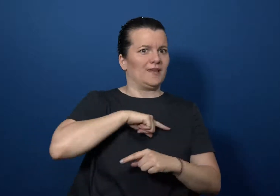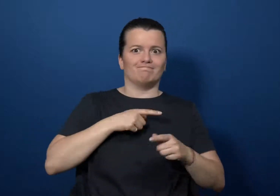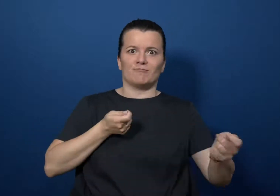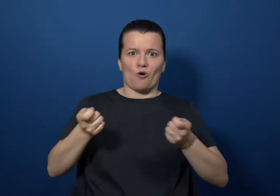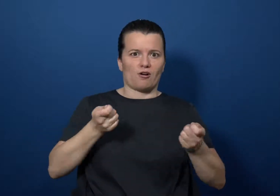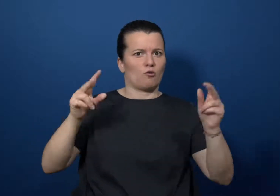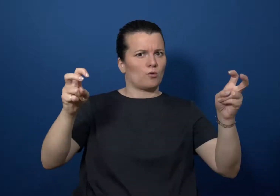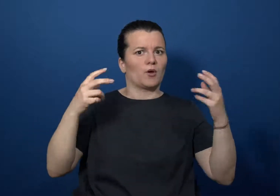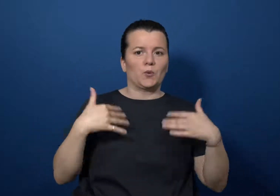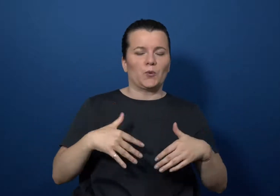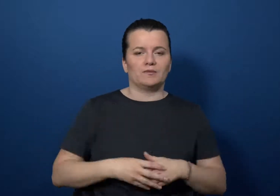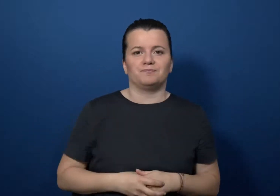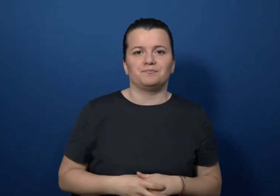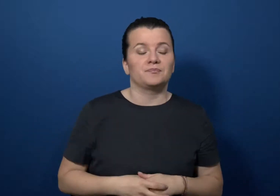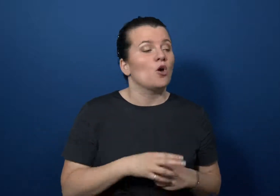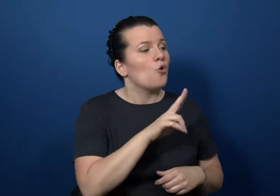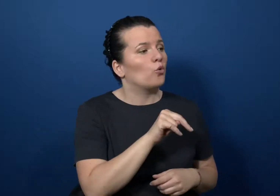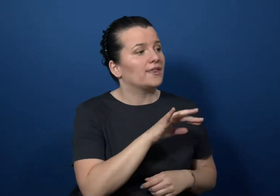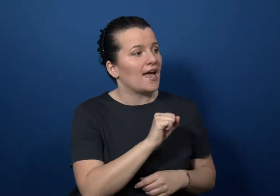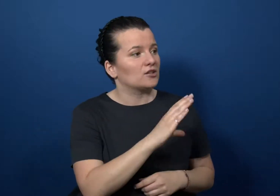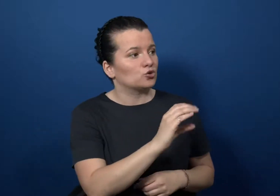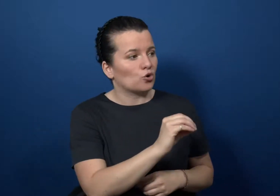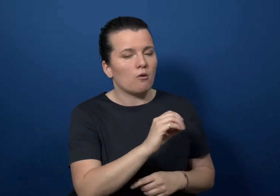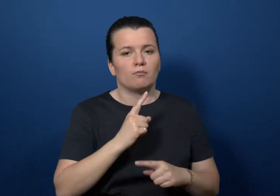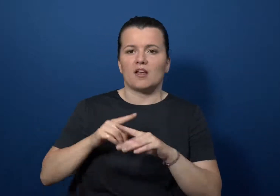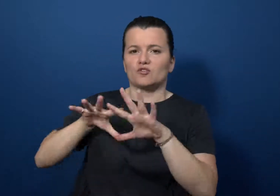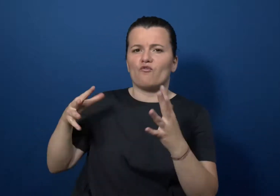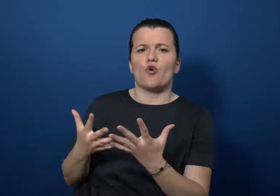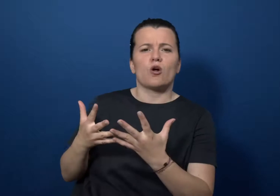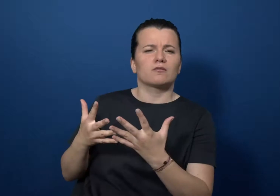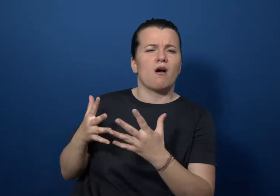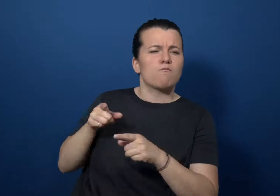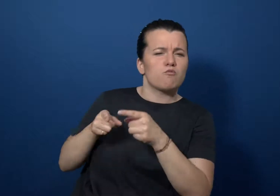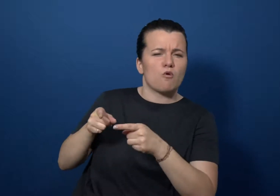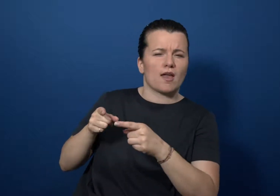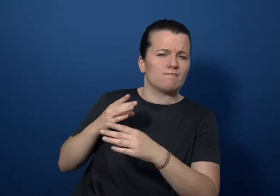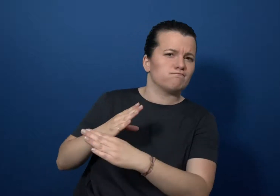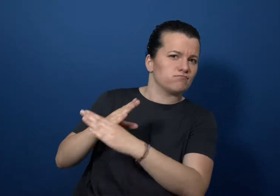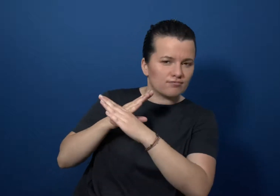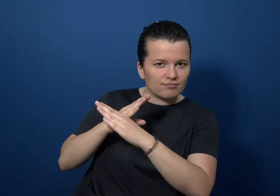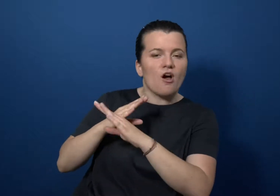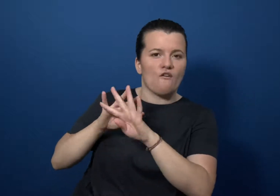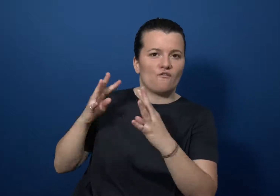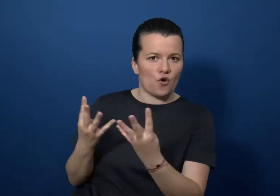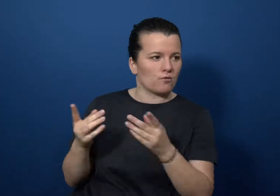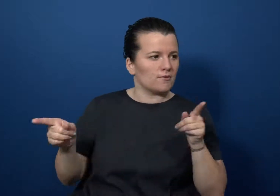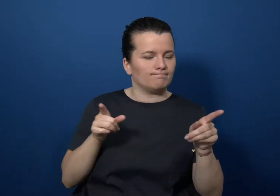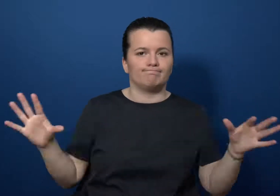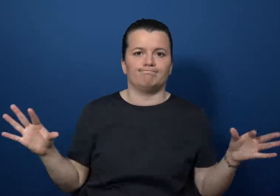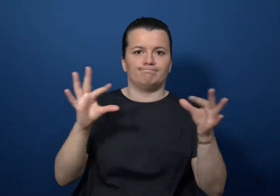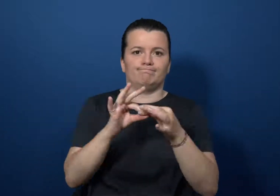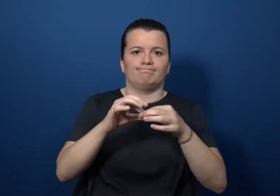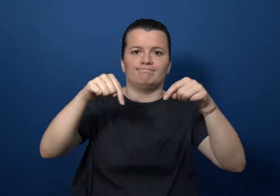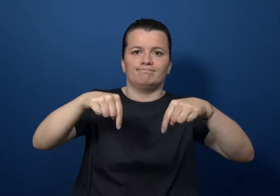efforts and launched a series of virtual international thematic meetings designed as a direct follow-up to the